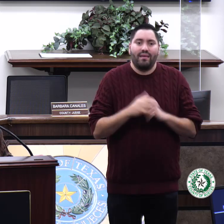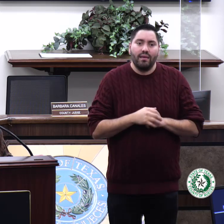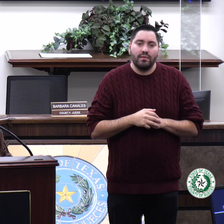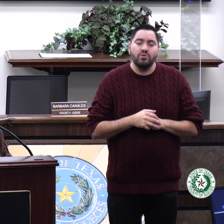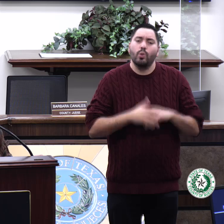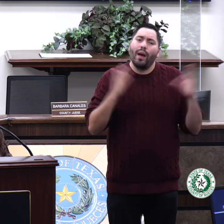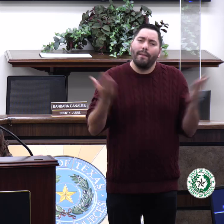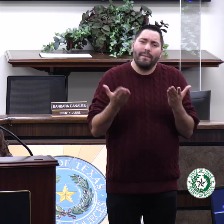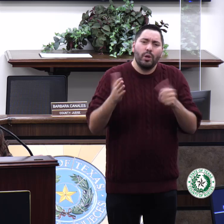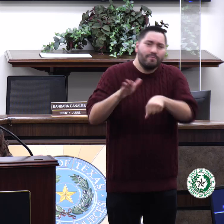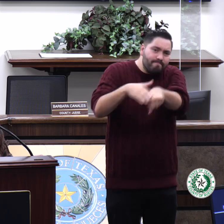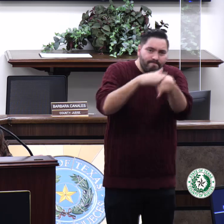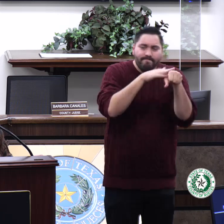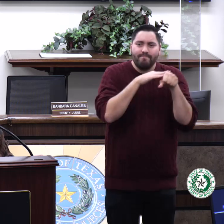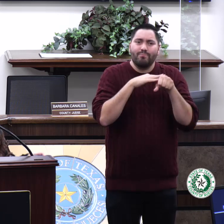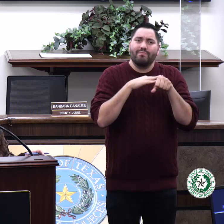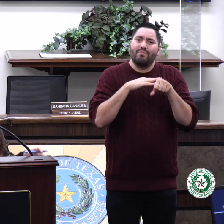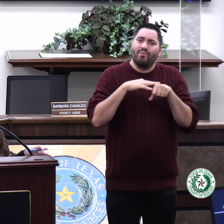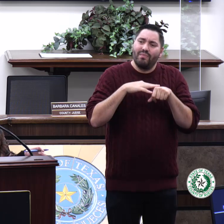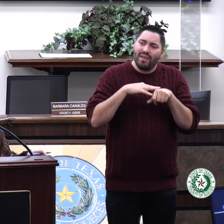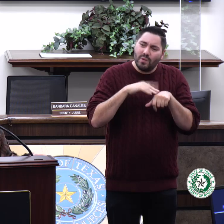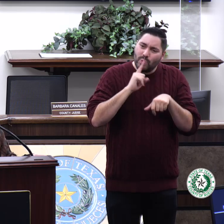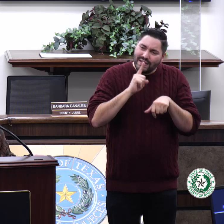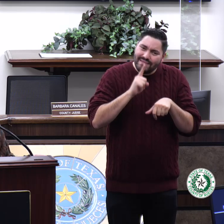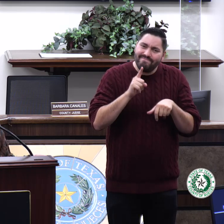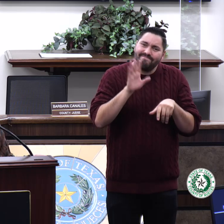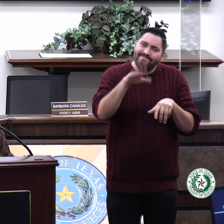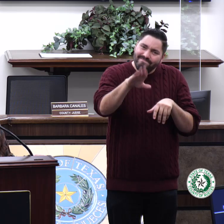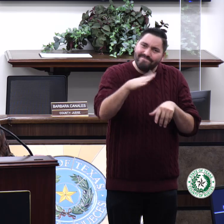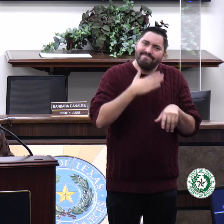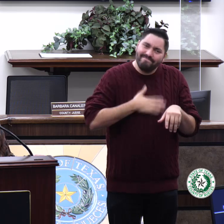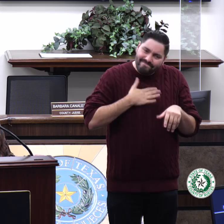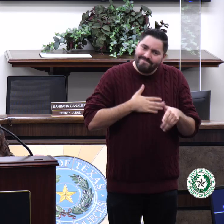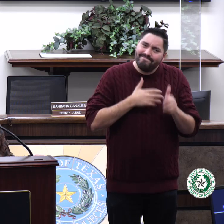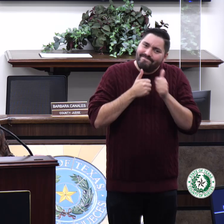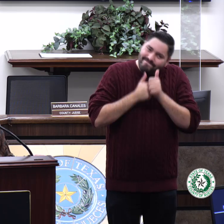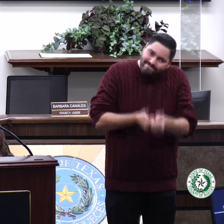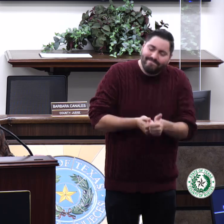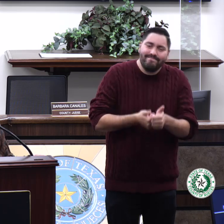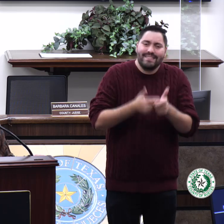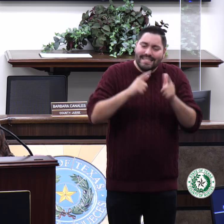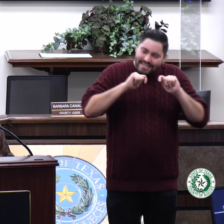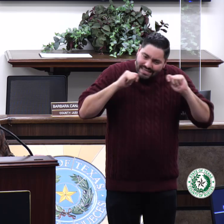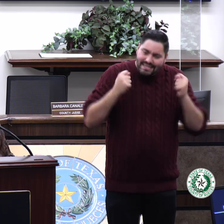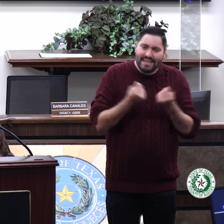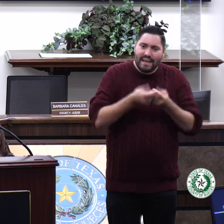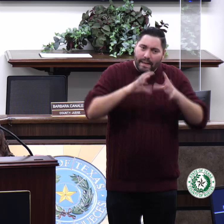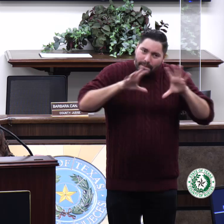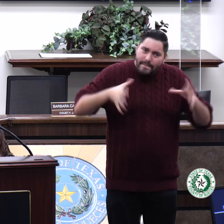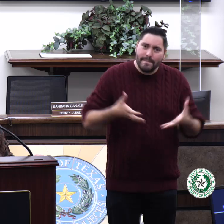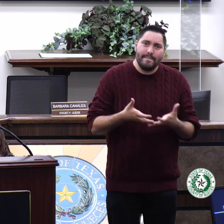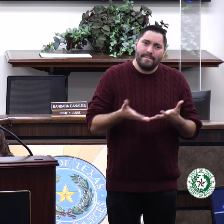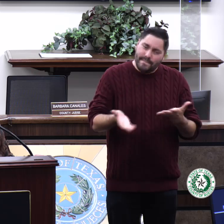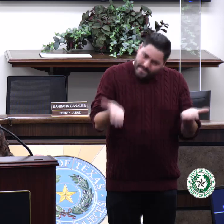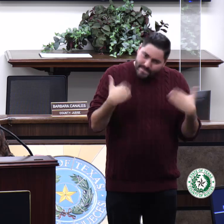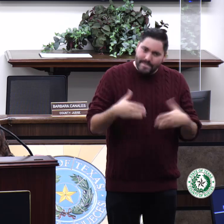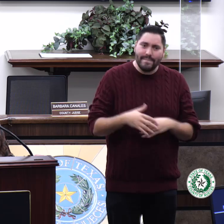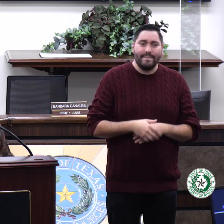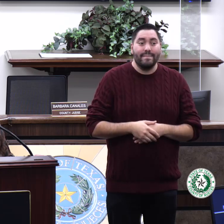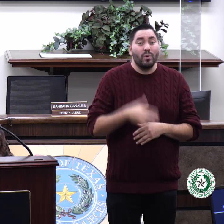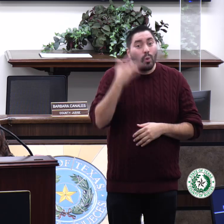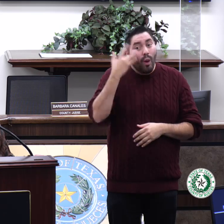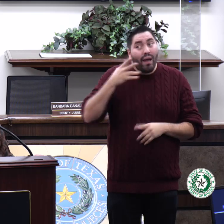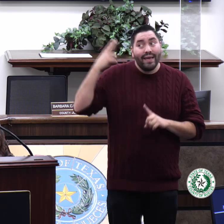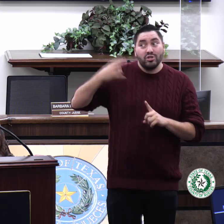to ask all of us to really answer the call of being a team, because I don't want to see